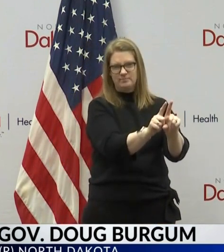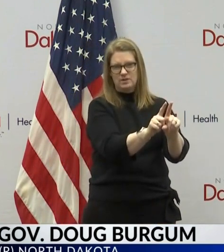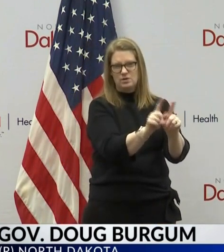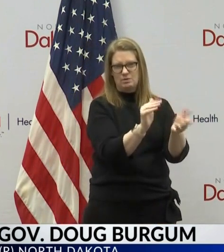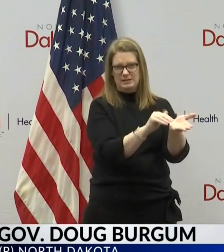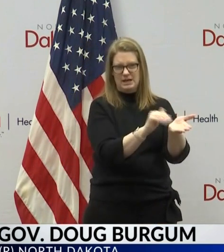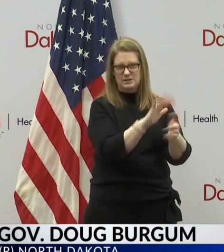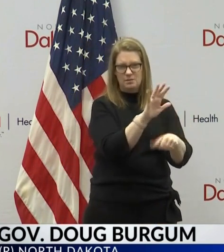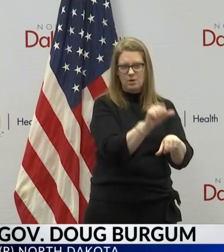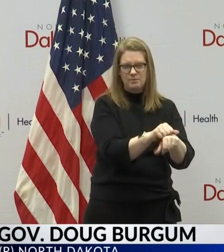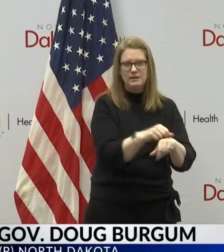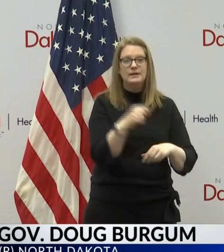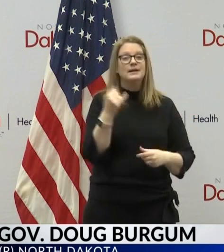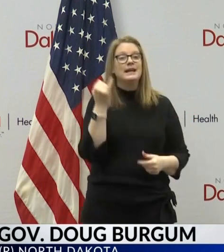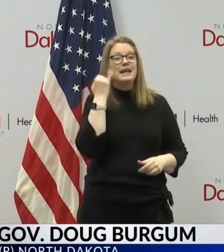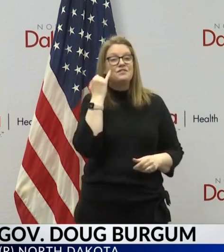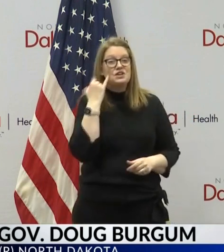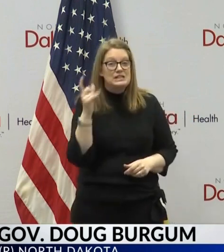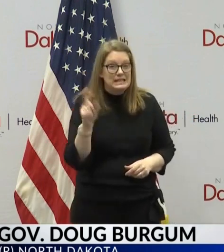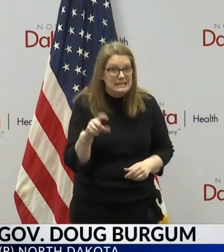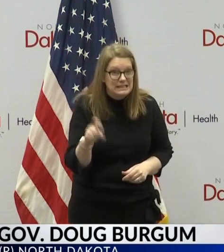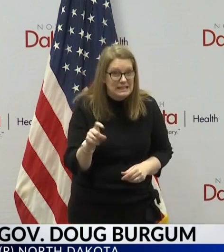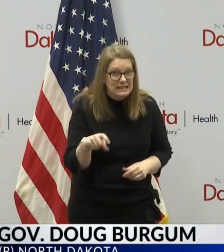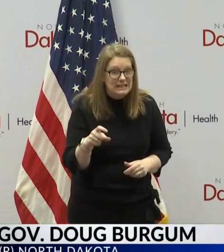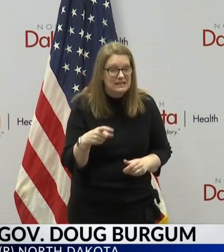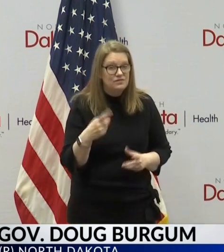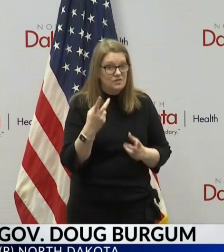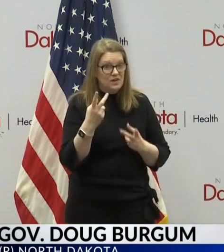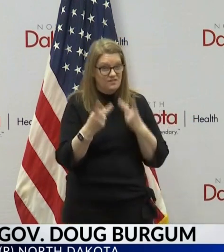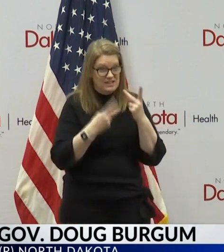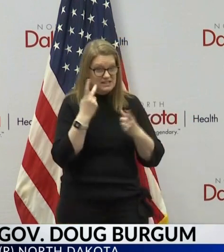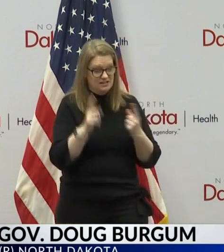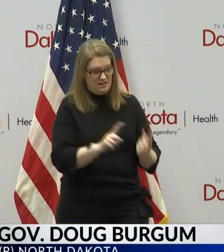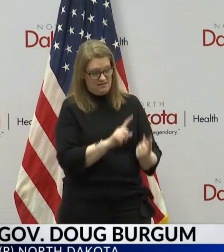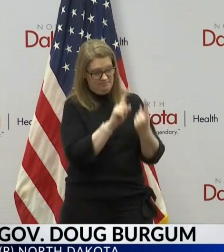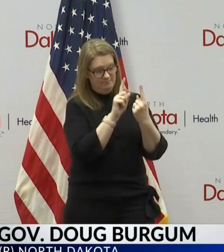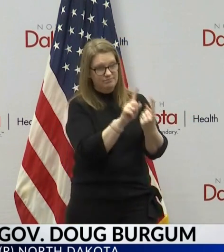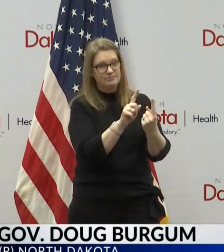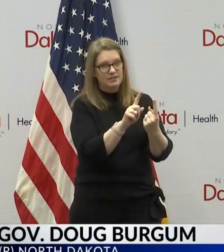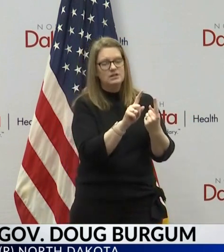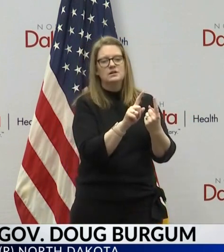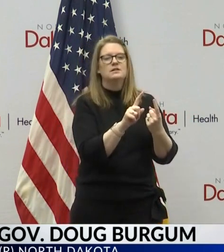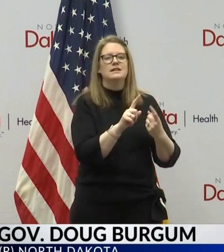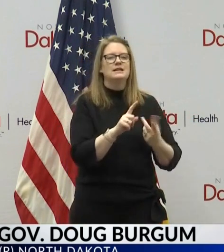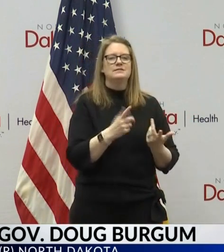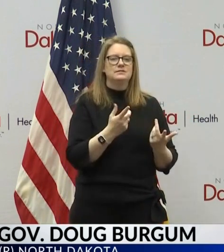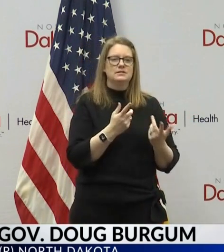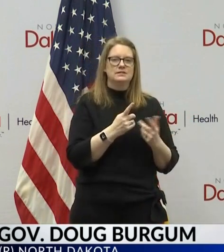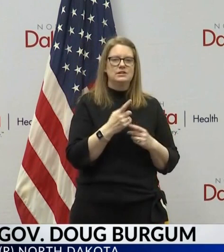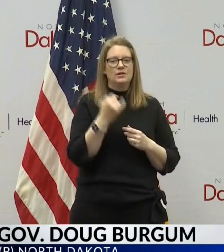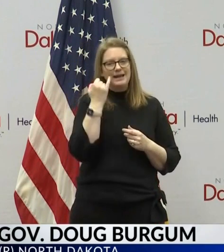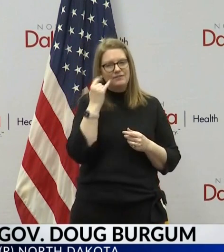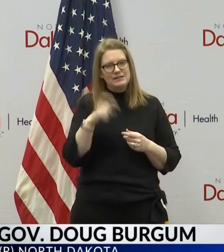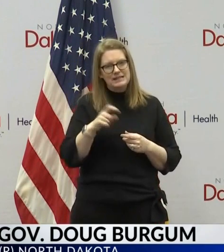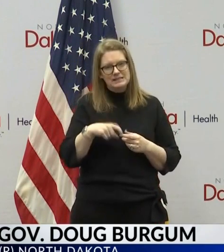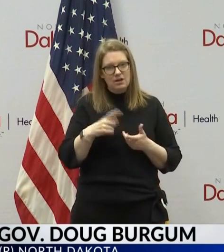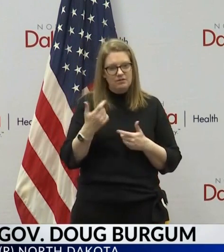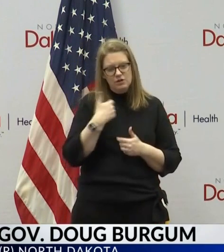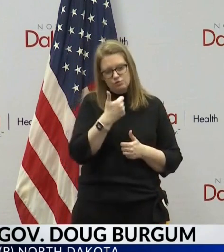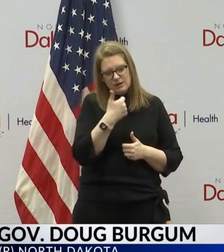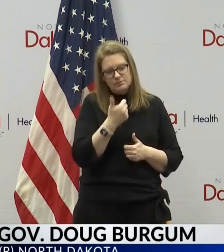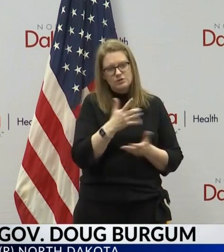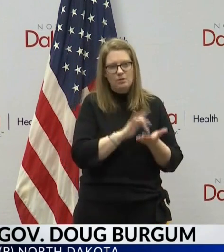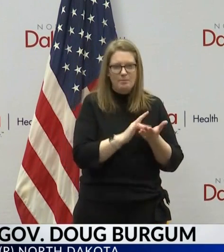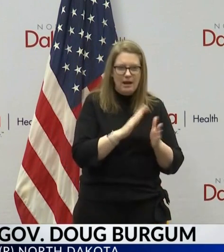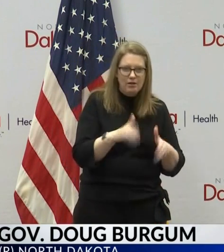is a need for an in-person visit, to make sure that you reduce the number of people coming unless necessary for transportation or